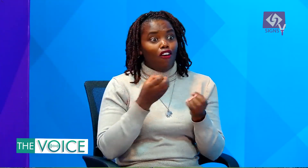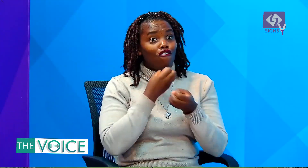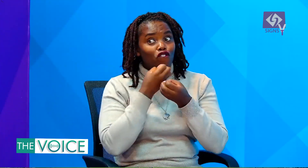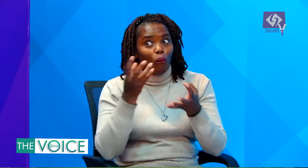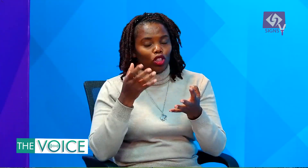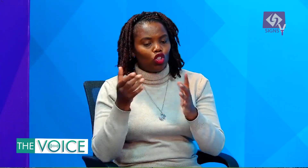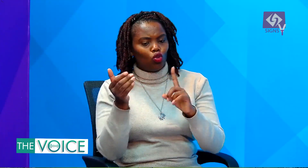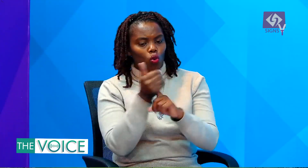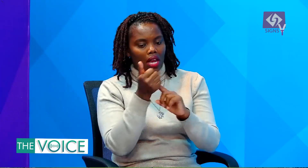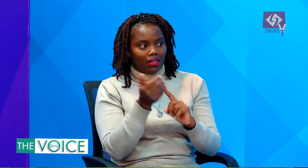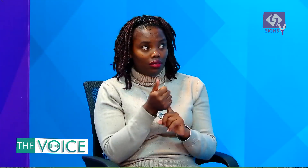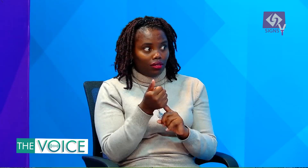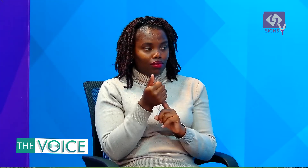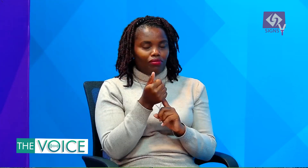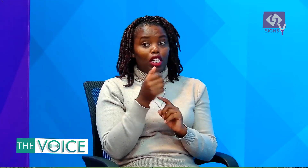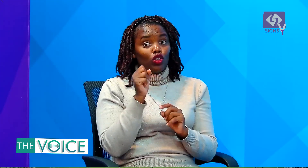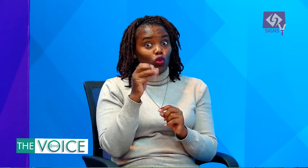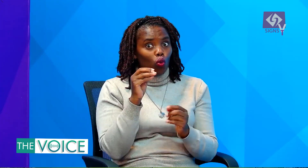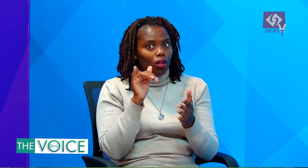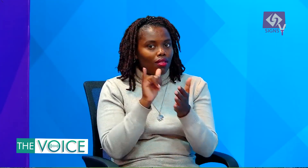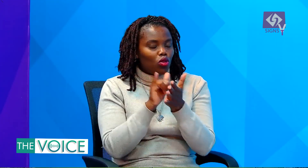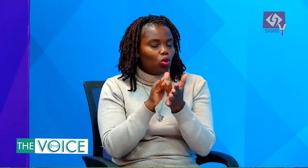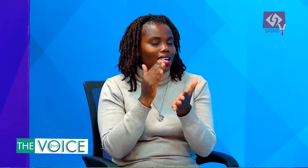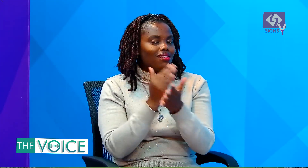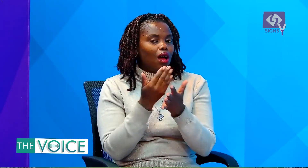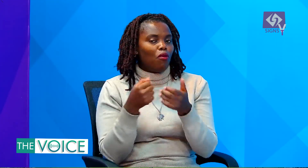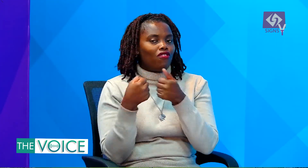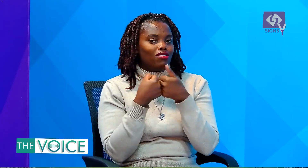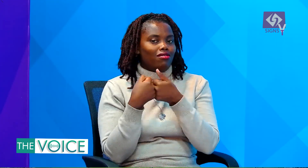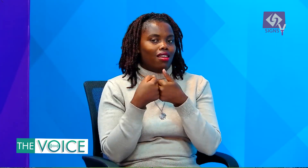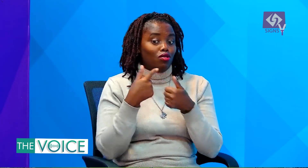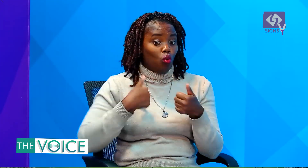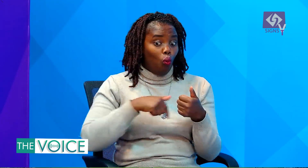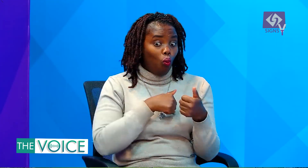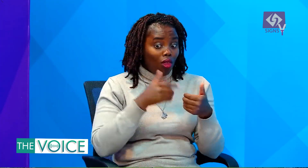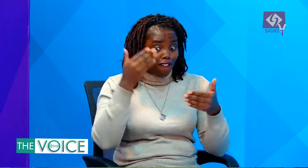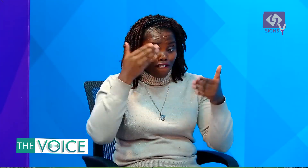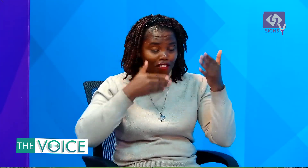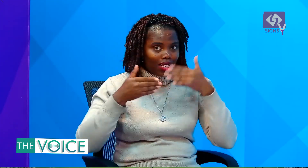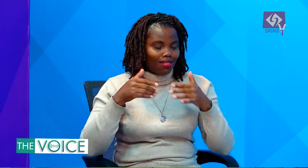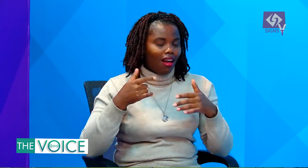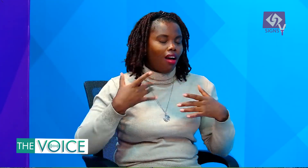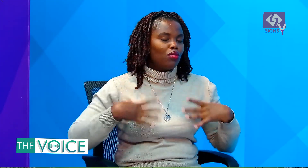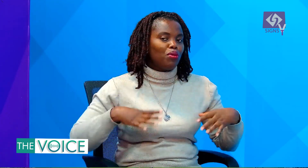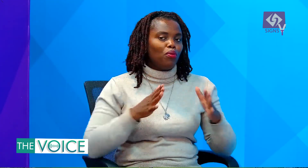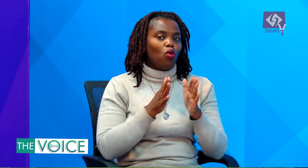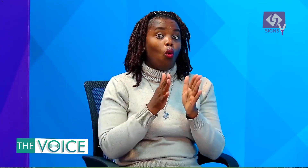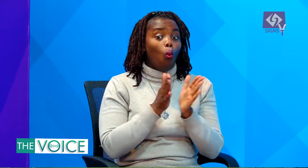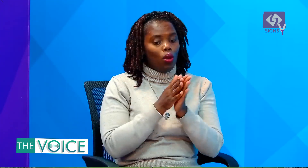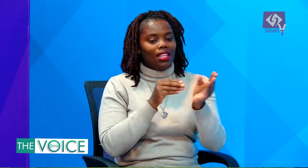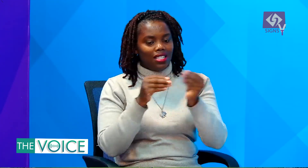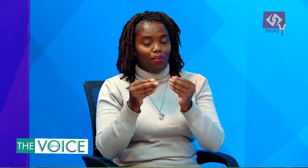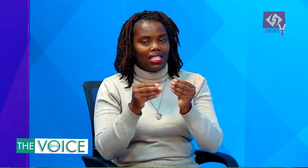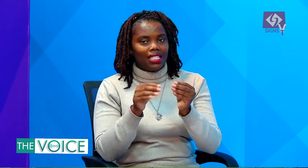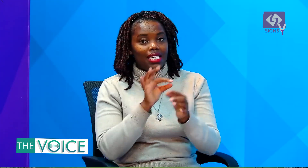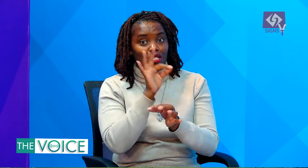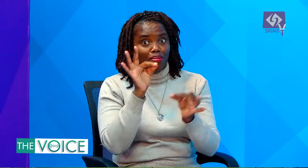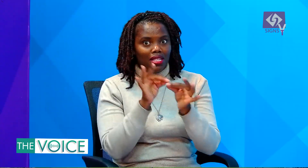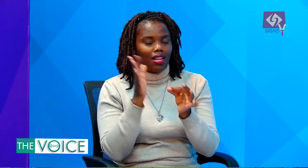they can copy, or where they can get this information. So some of the challenges that we do face as people with